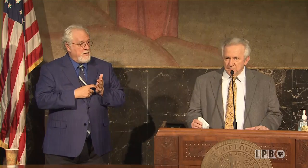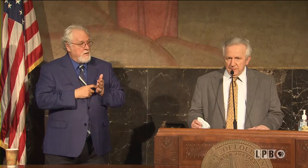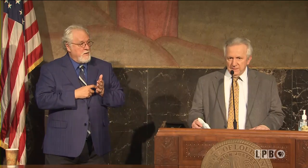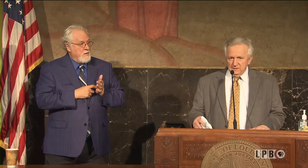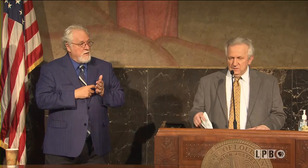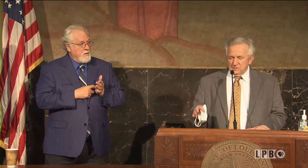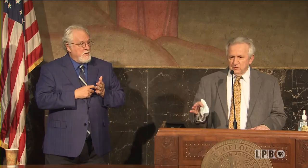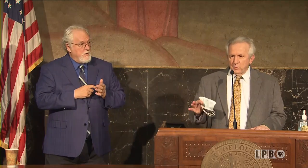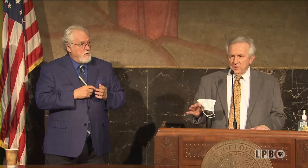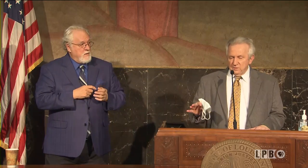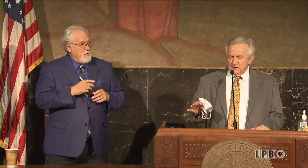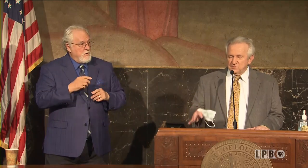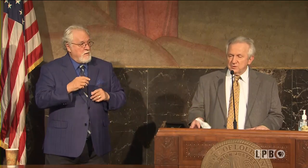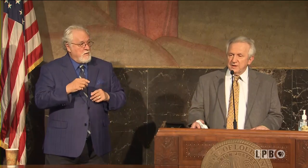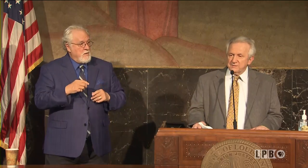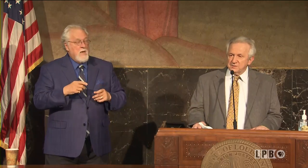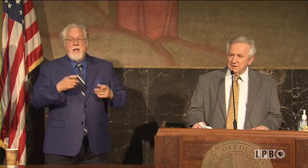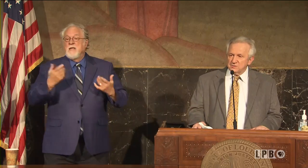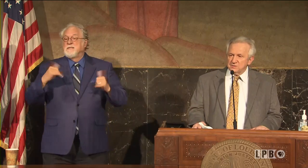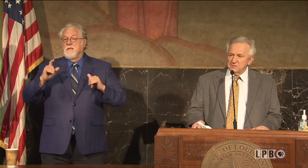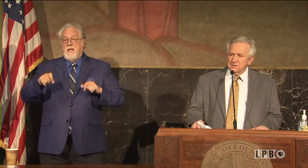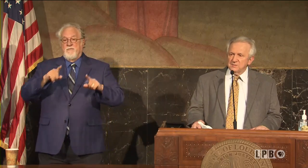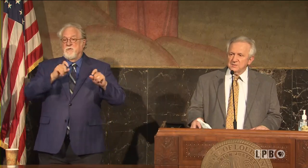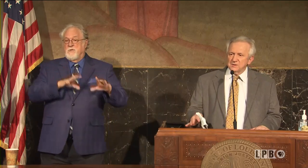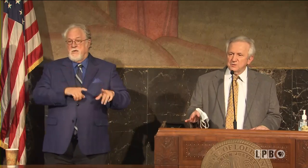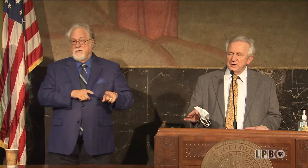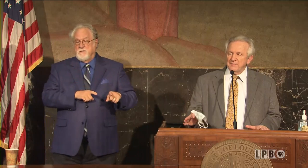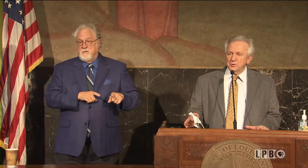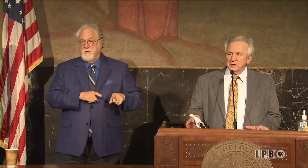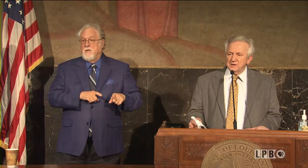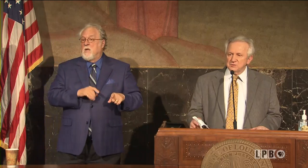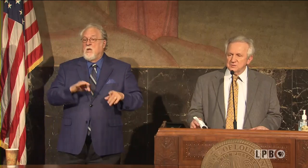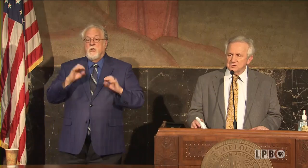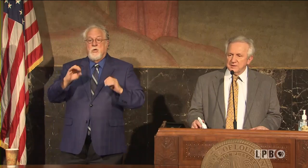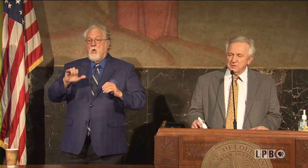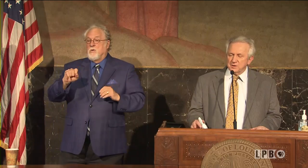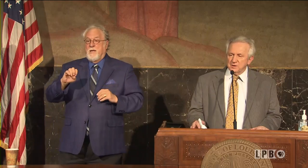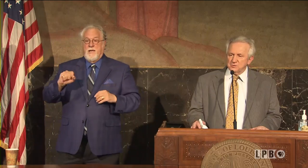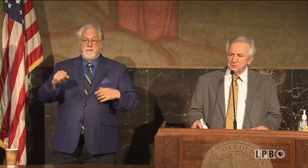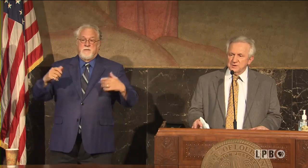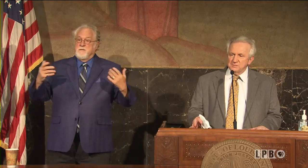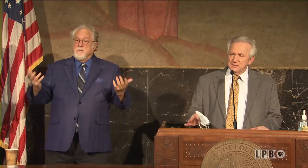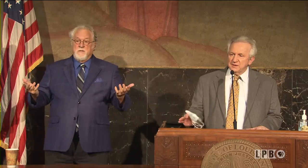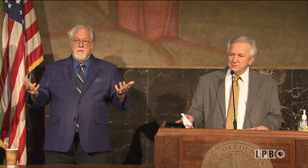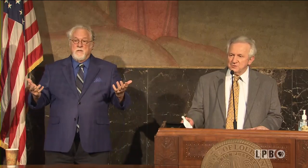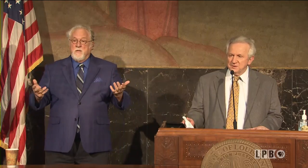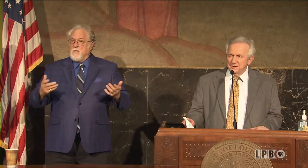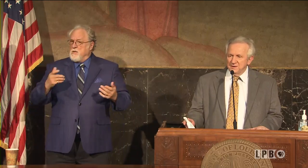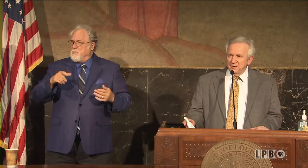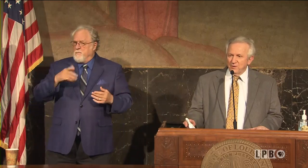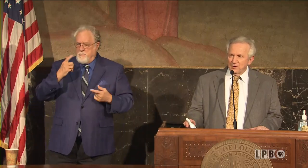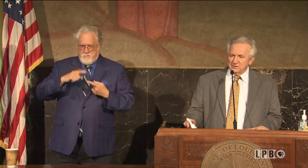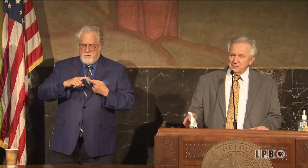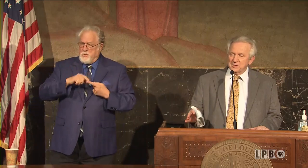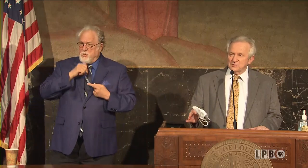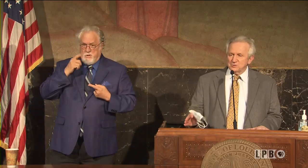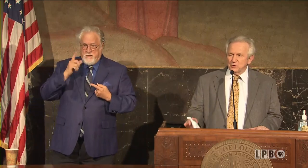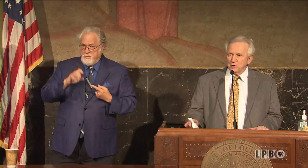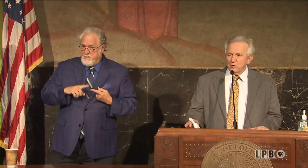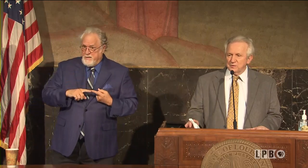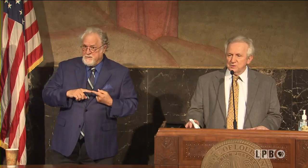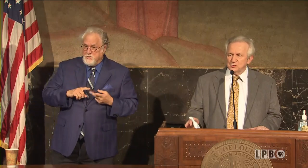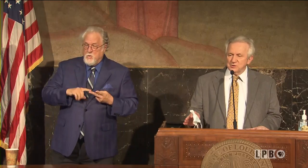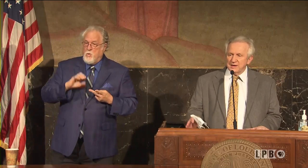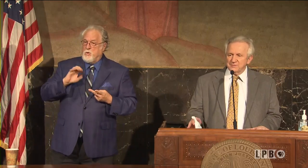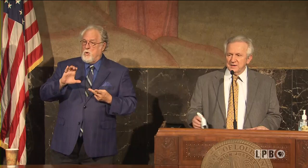14 days? Well, they still have to test, because if you have no cases, is that because you didn't test, or is that because there's